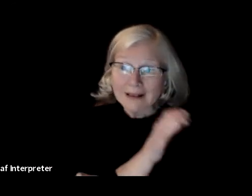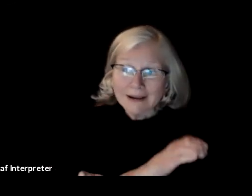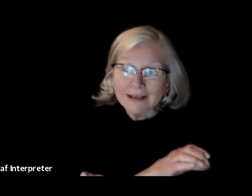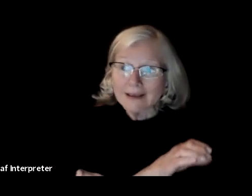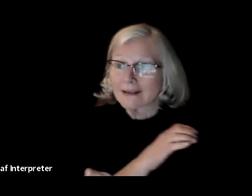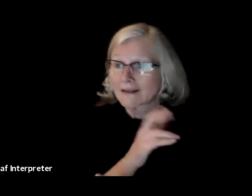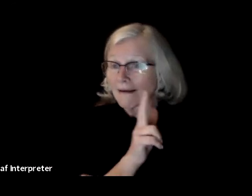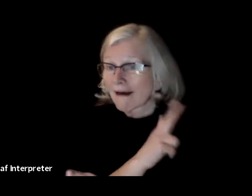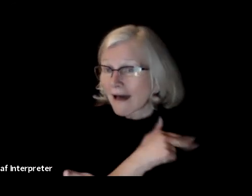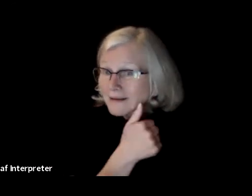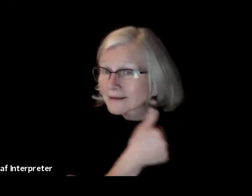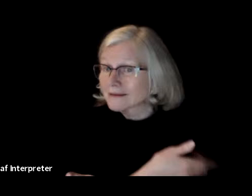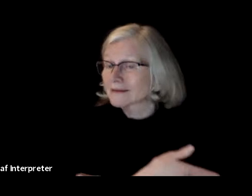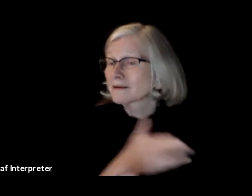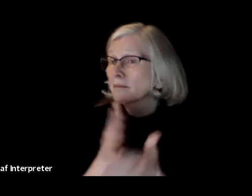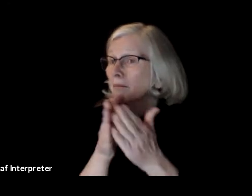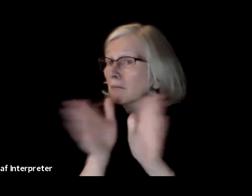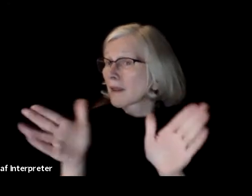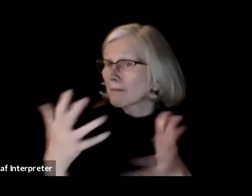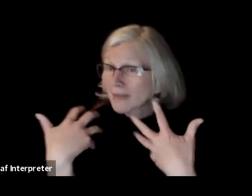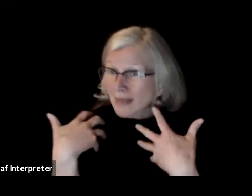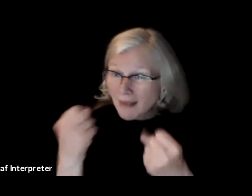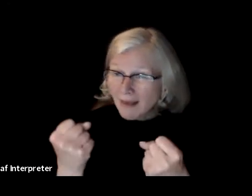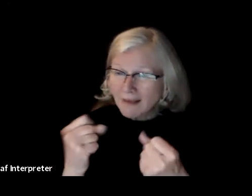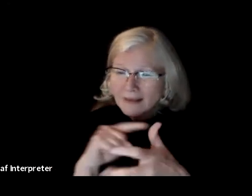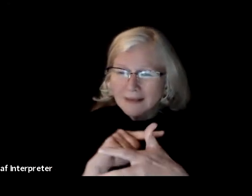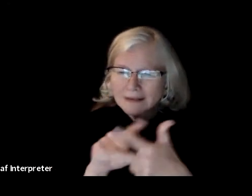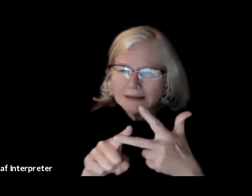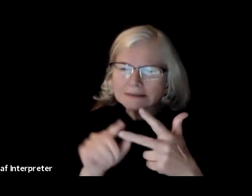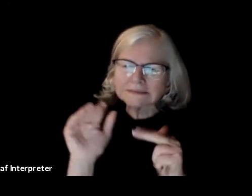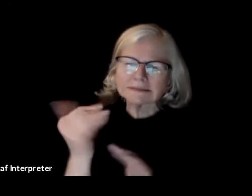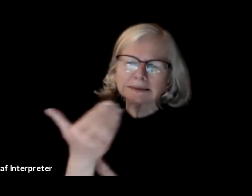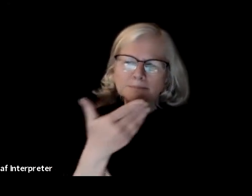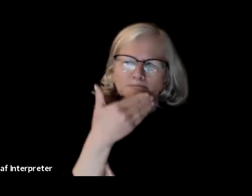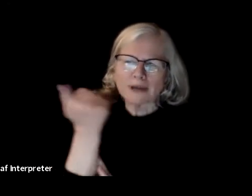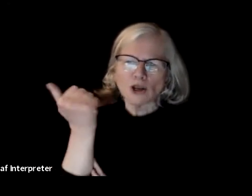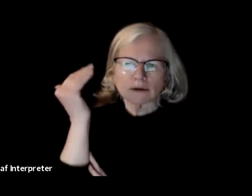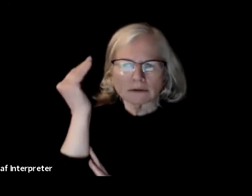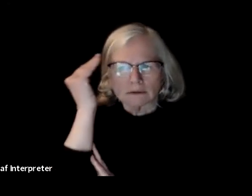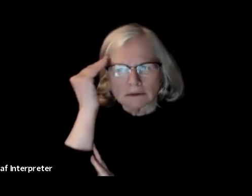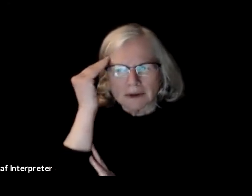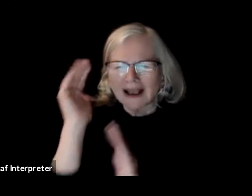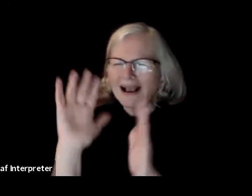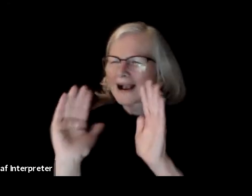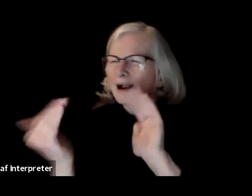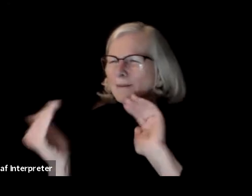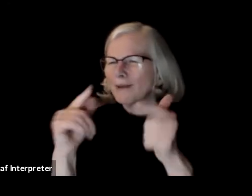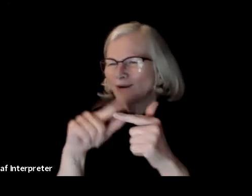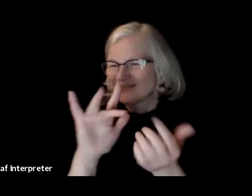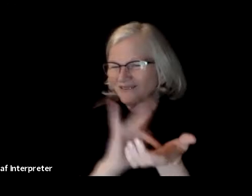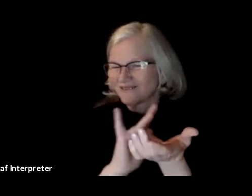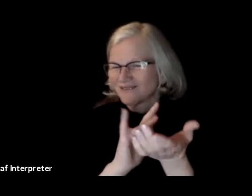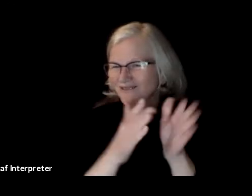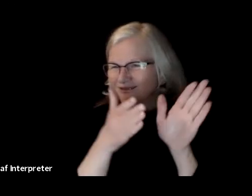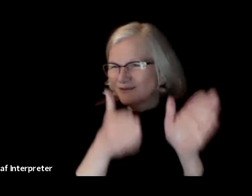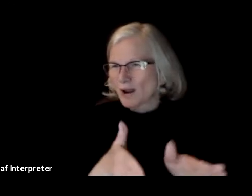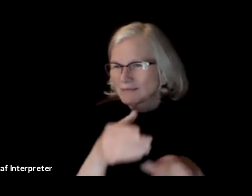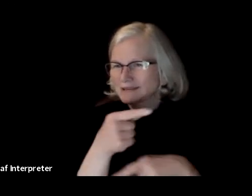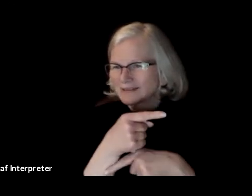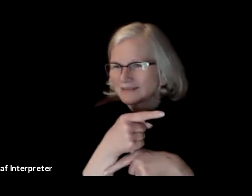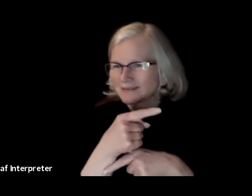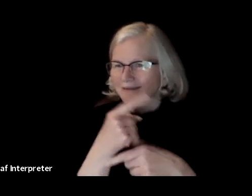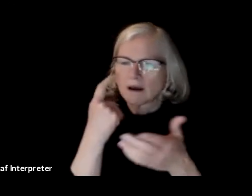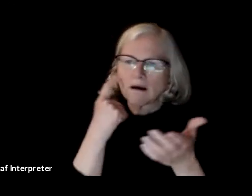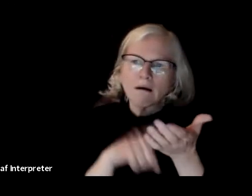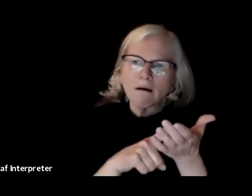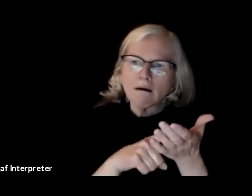probably in a better position than pharmacies to be identifying and proactively going after those higher